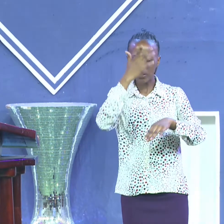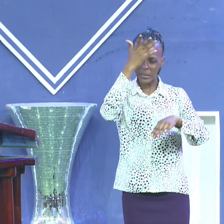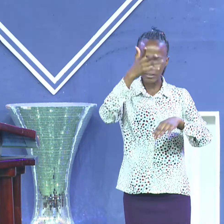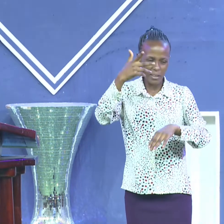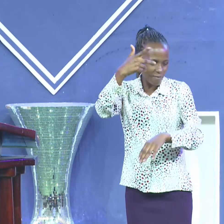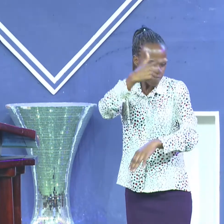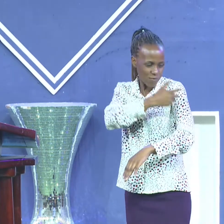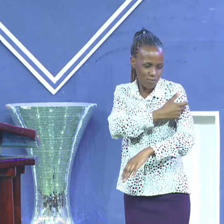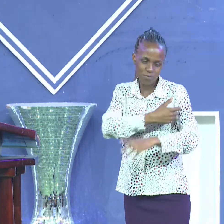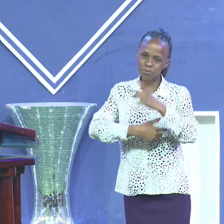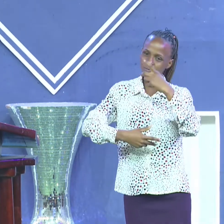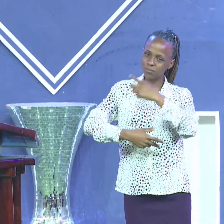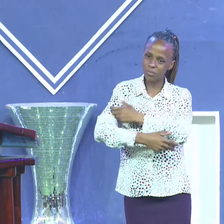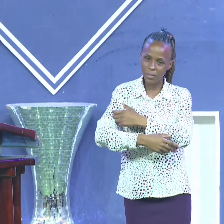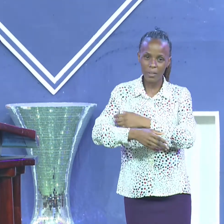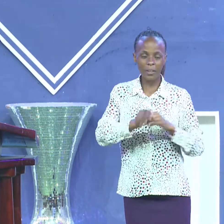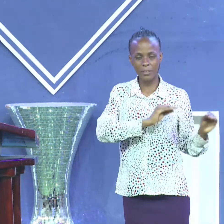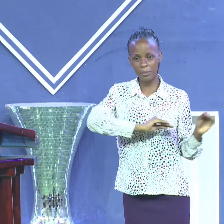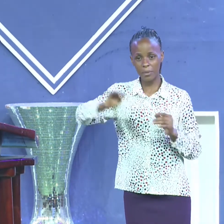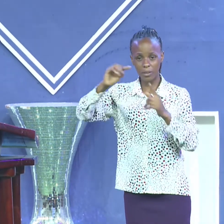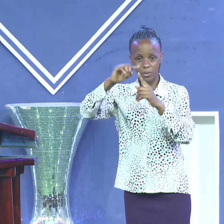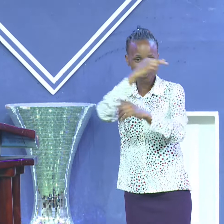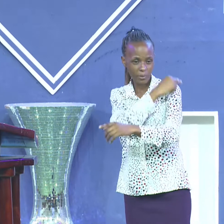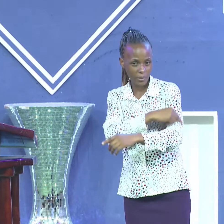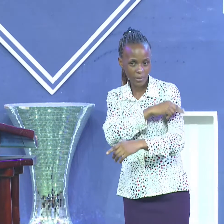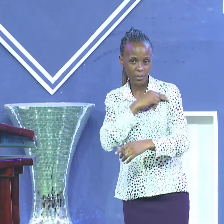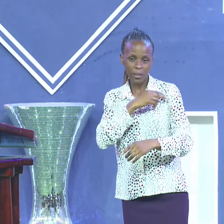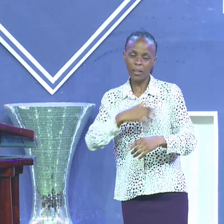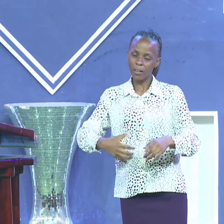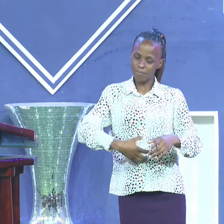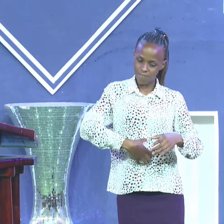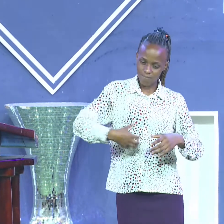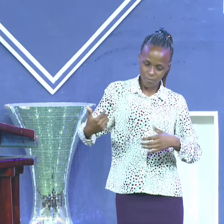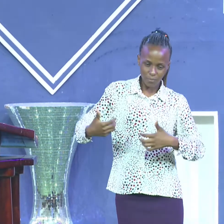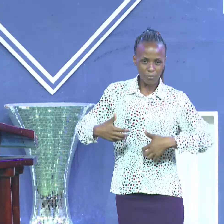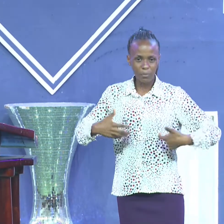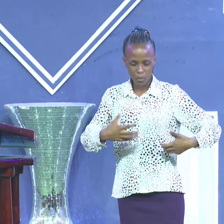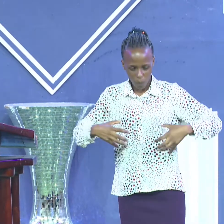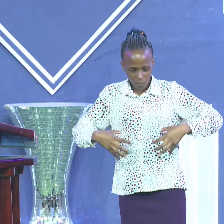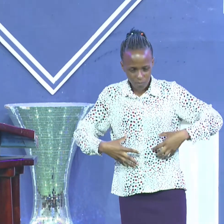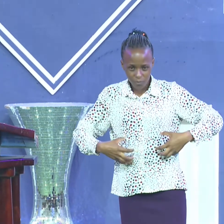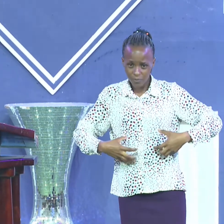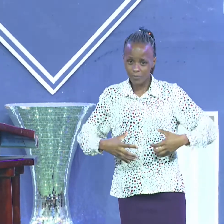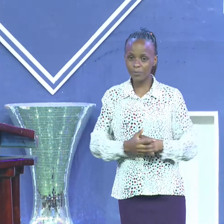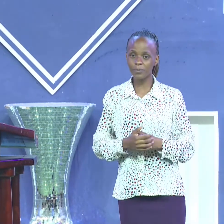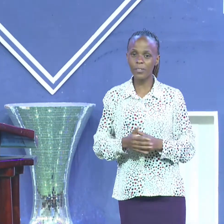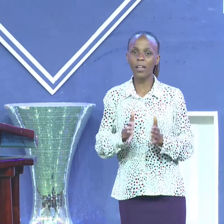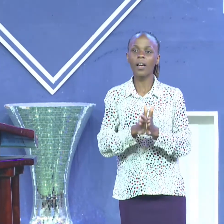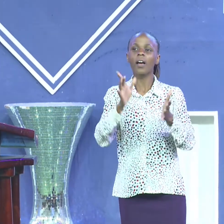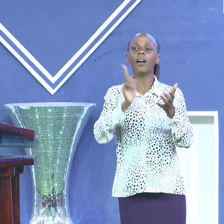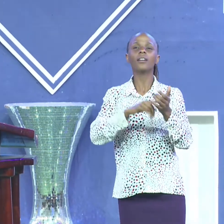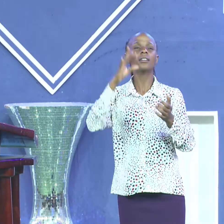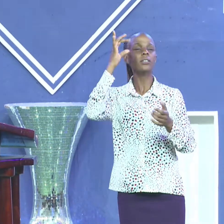When she was there, she was injected with some drugs, taken to hospital, and took out some of her inner